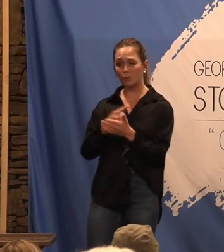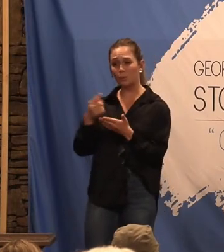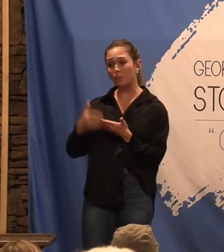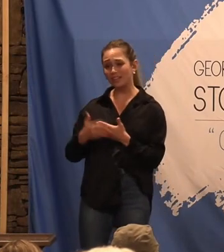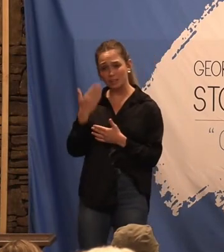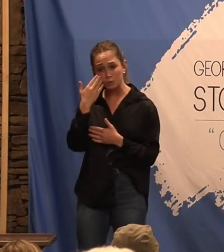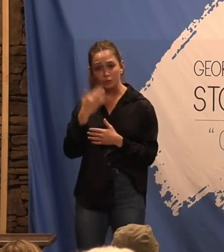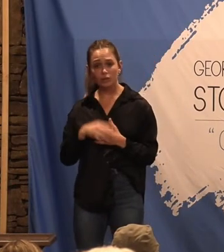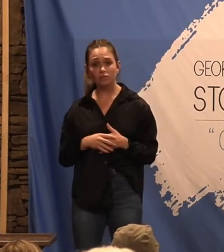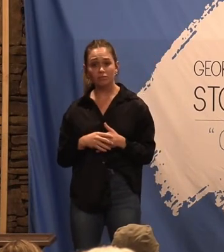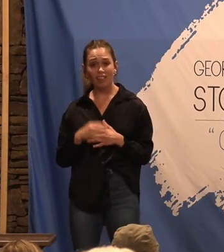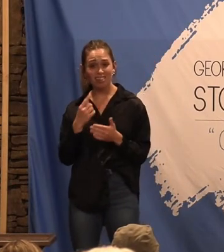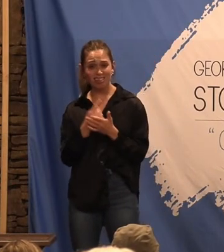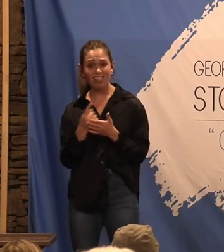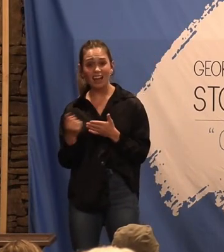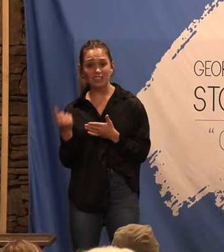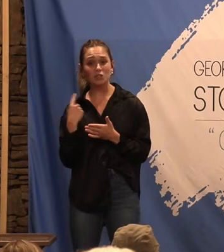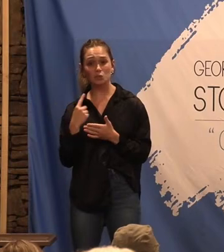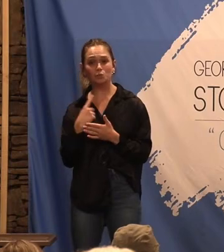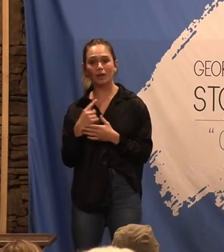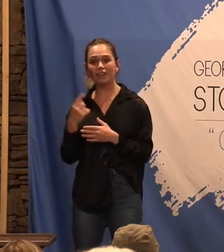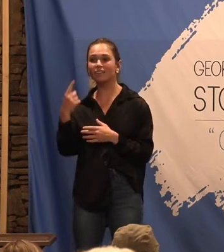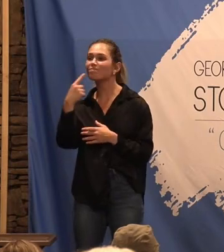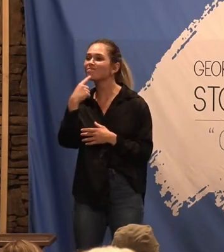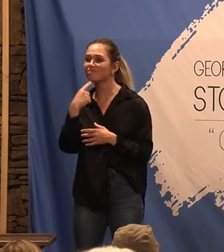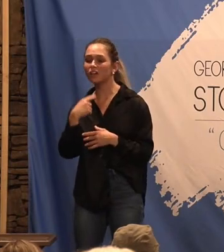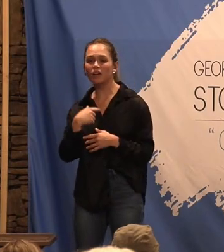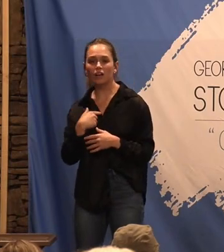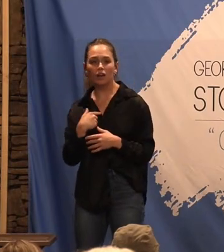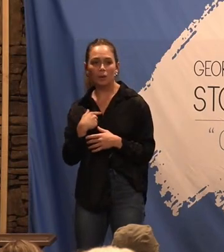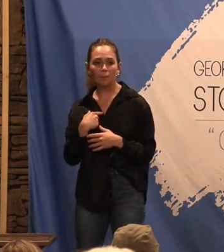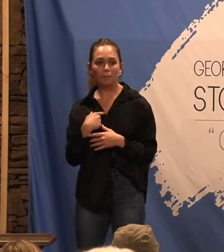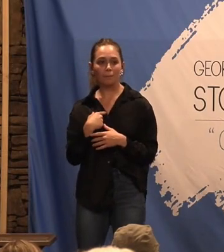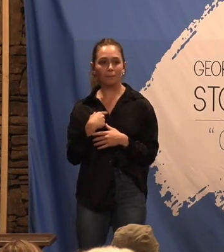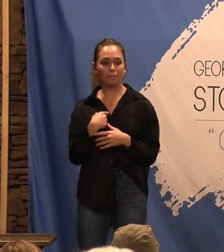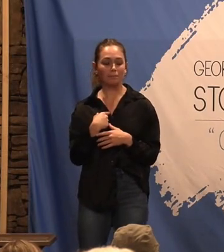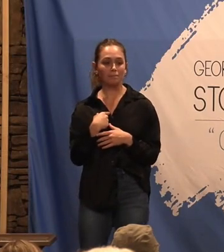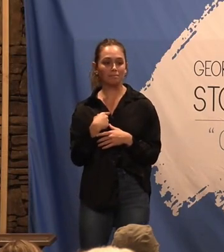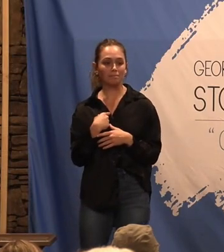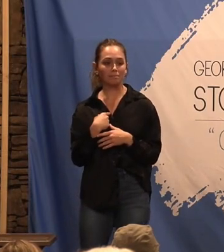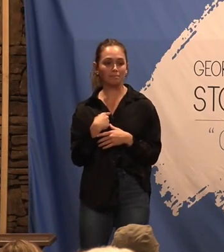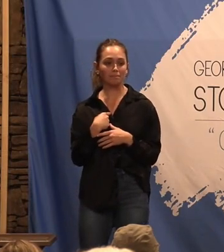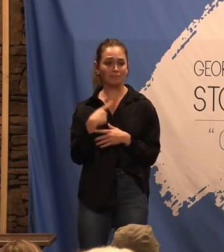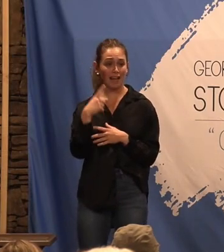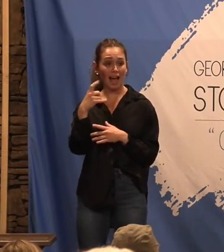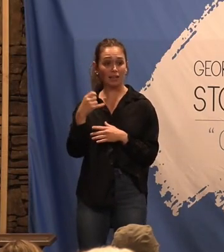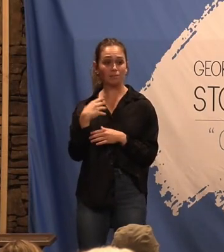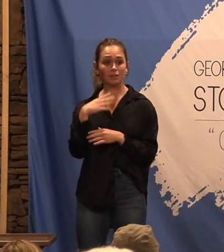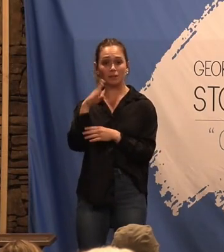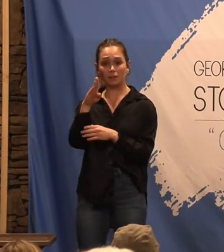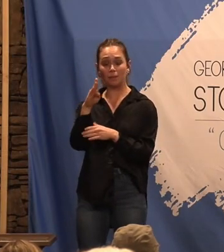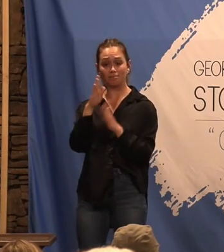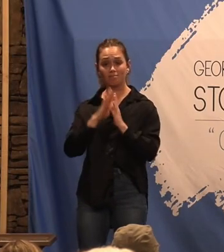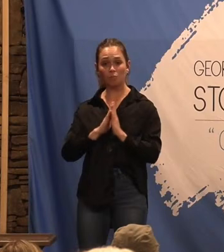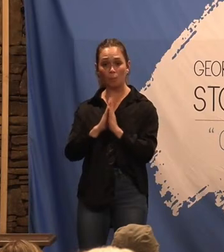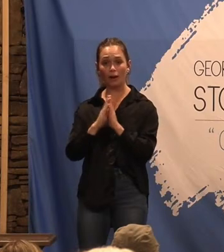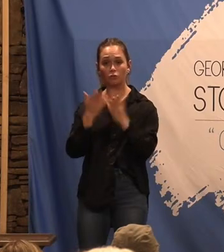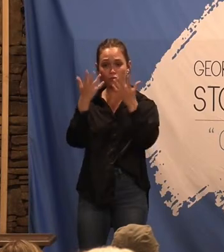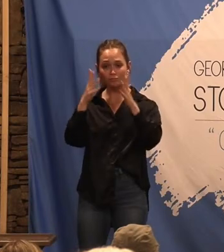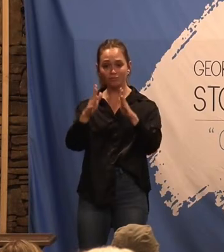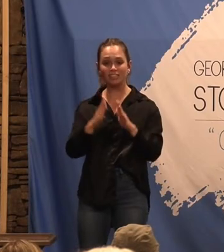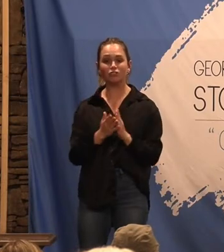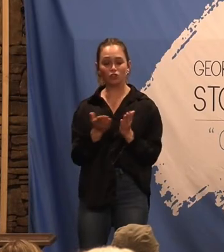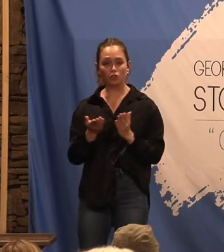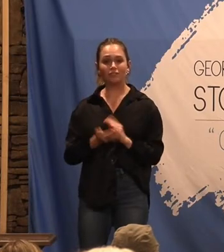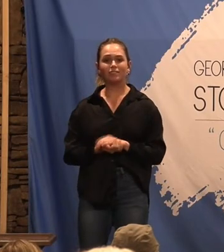know, last week the preacher called on me to give the benediction prayer and close the